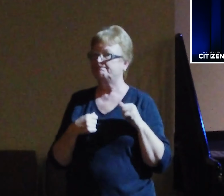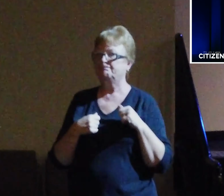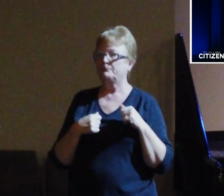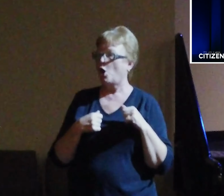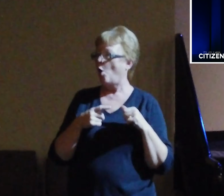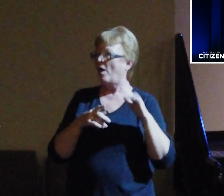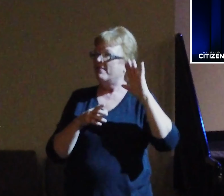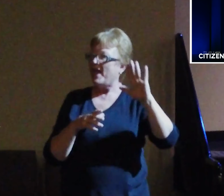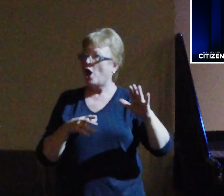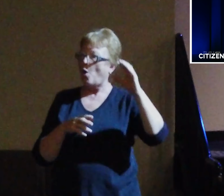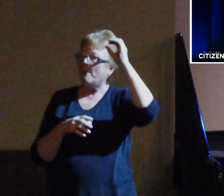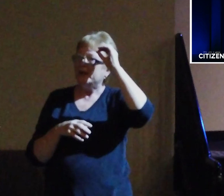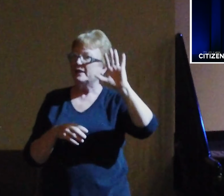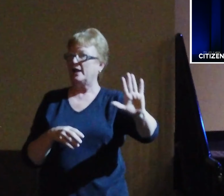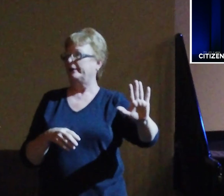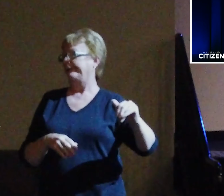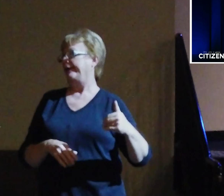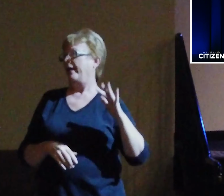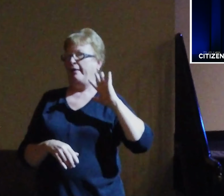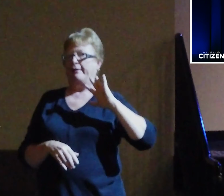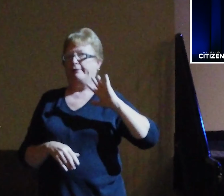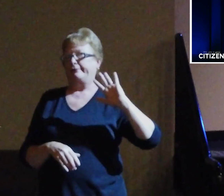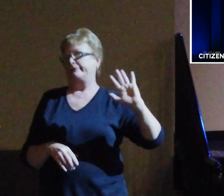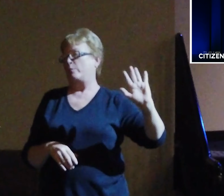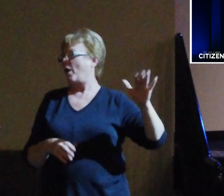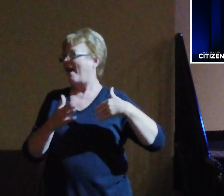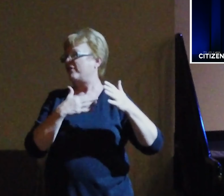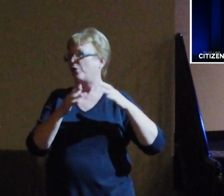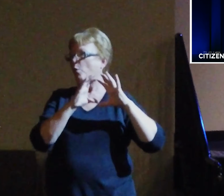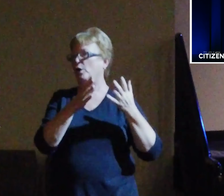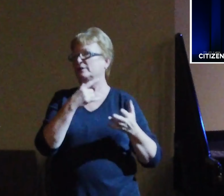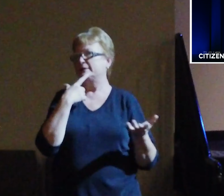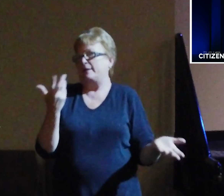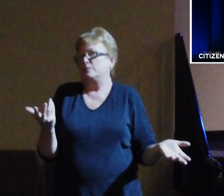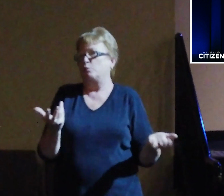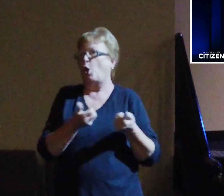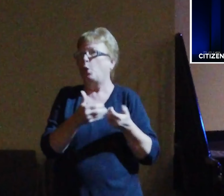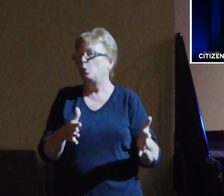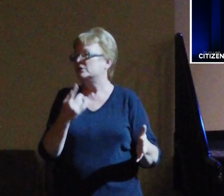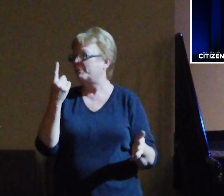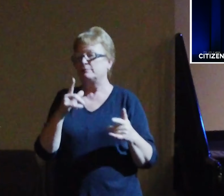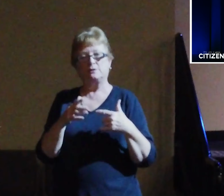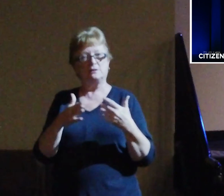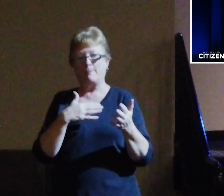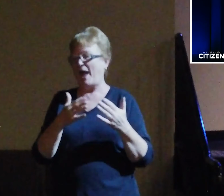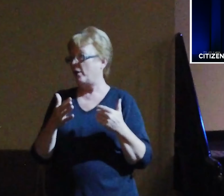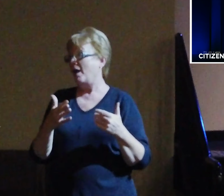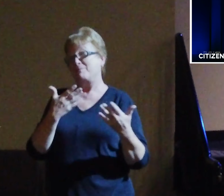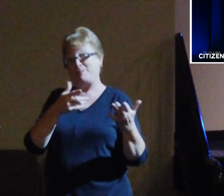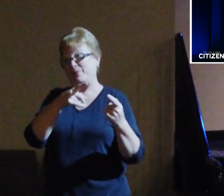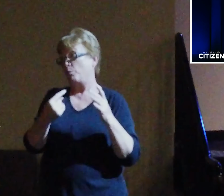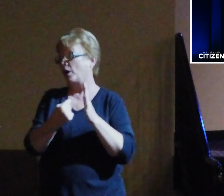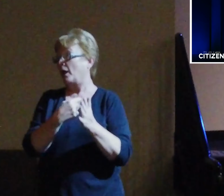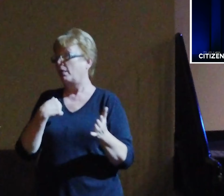public opinion or of losing or anything that this world has to offer, including our very lives.